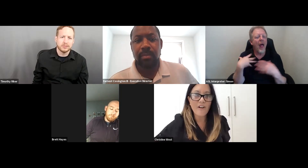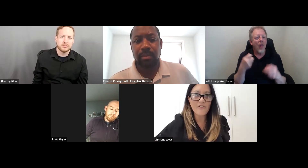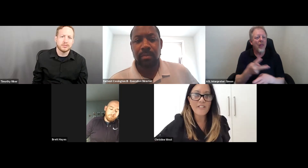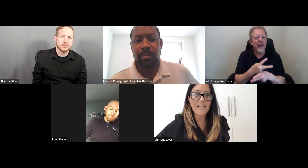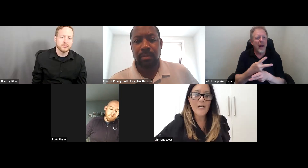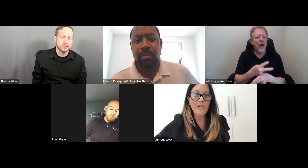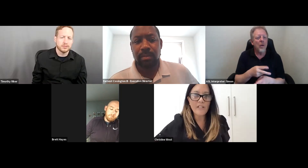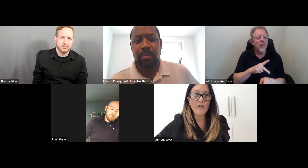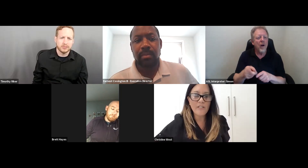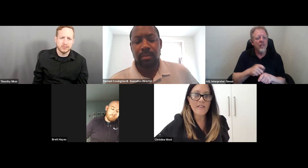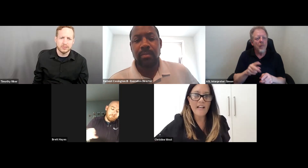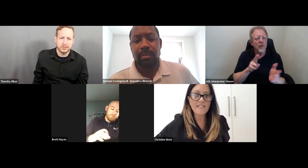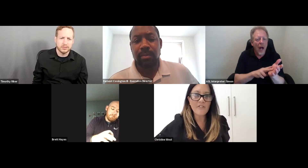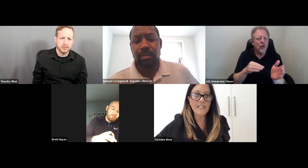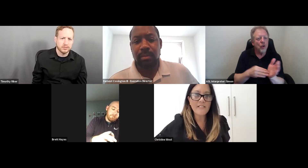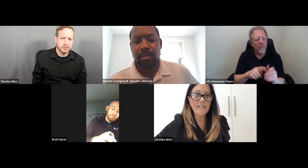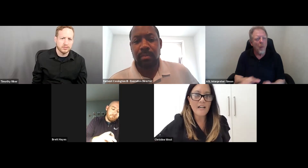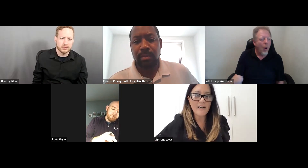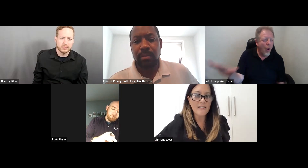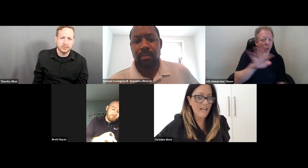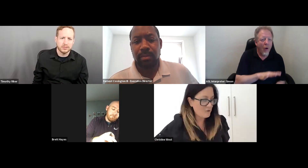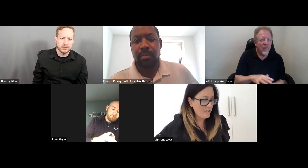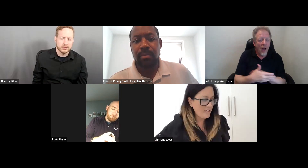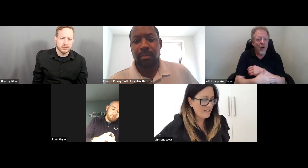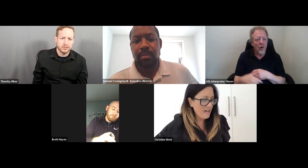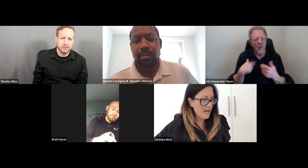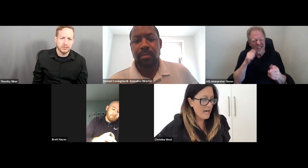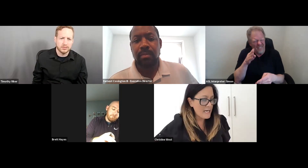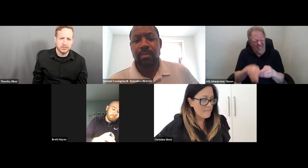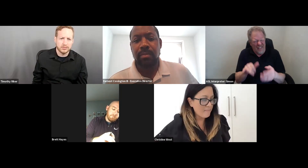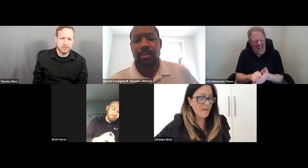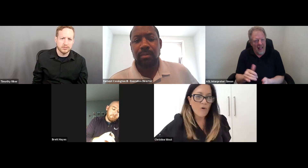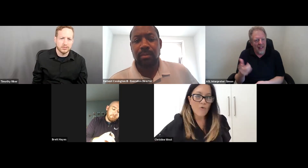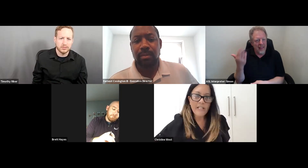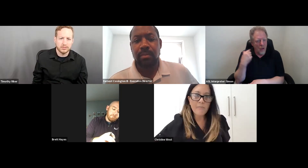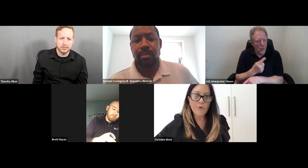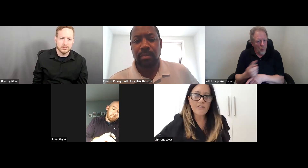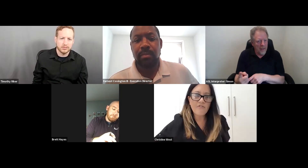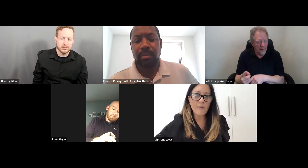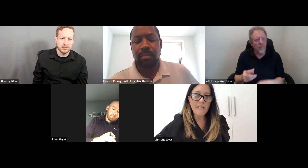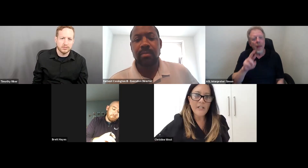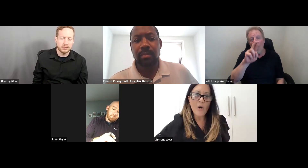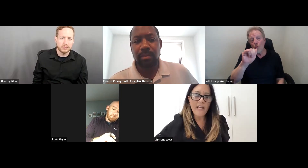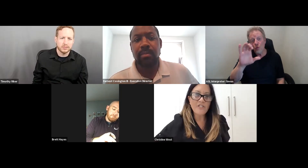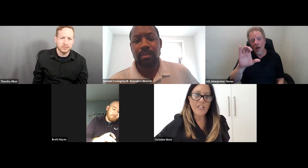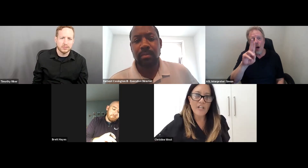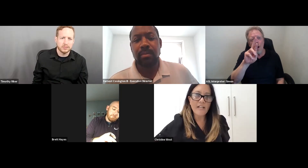from all over the country. We concluded that series last week. Rick Brooks